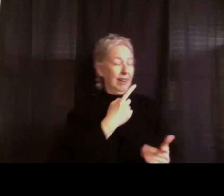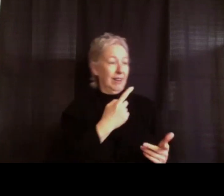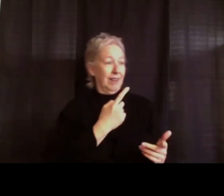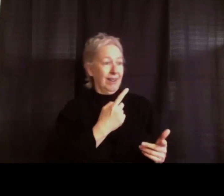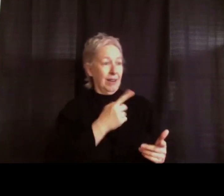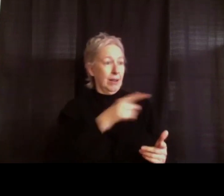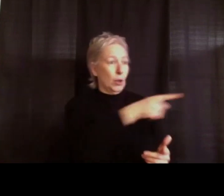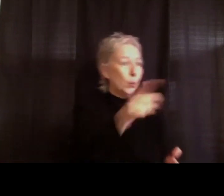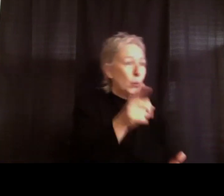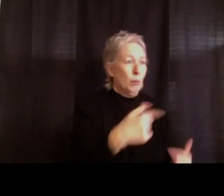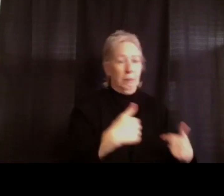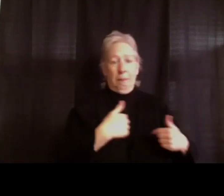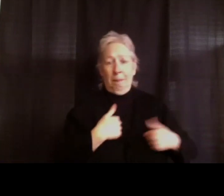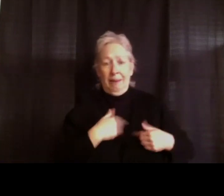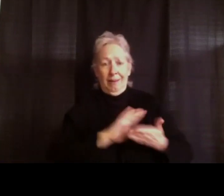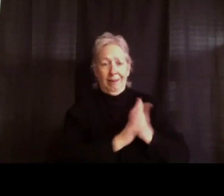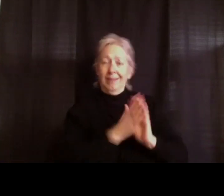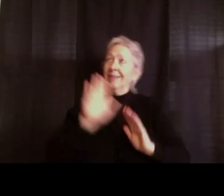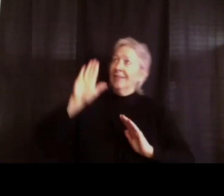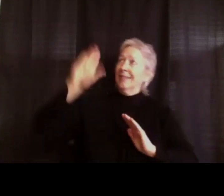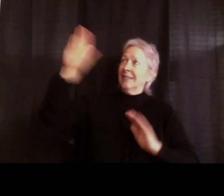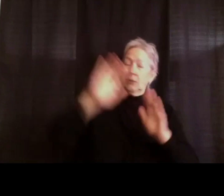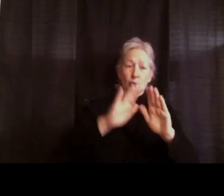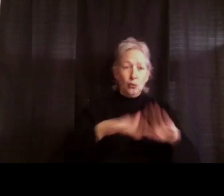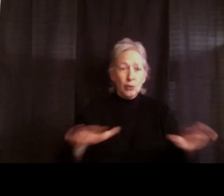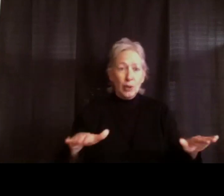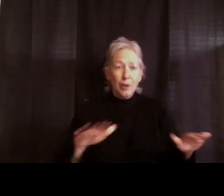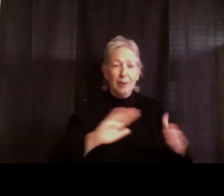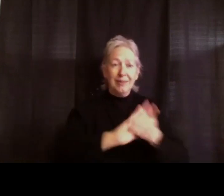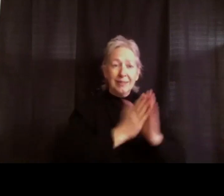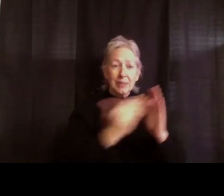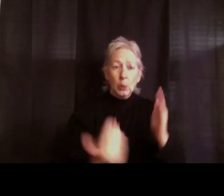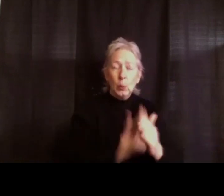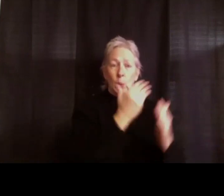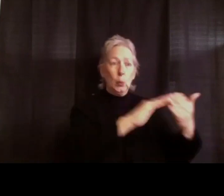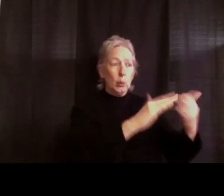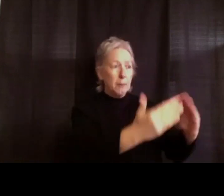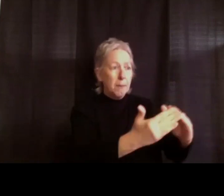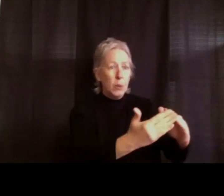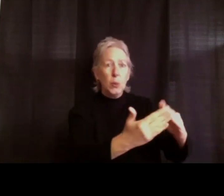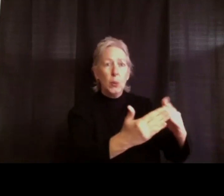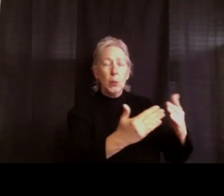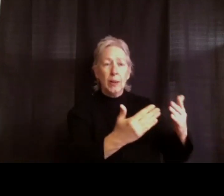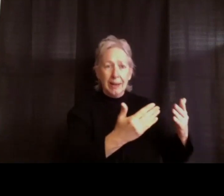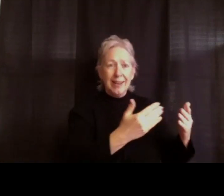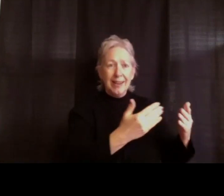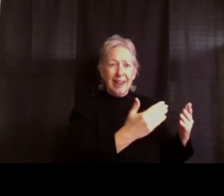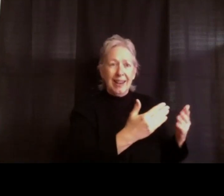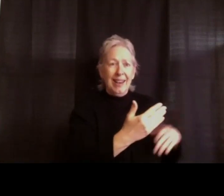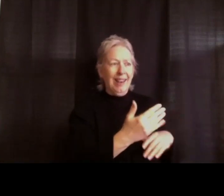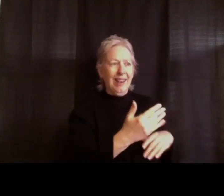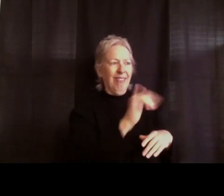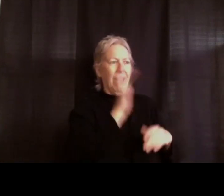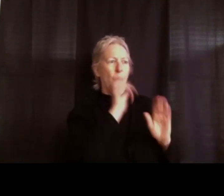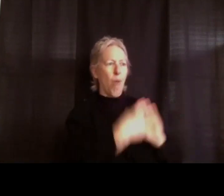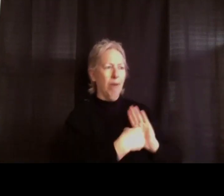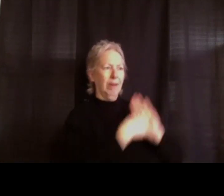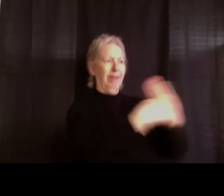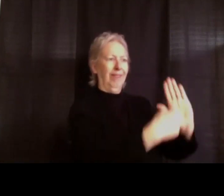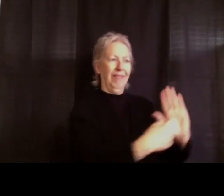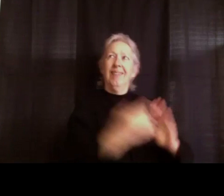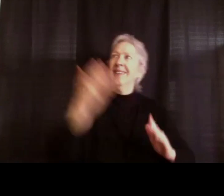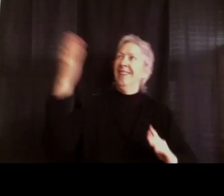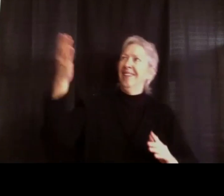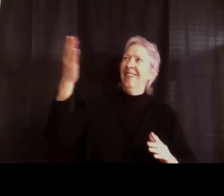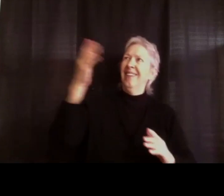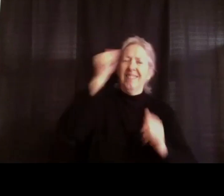children, become a new community, and this household includes the very triune God? It's given